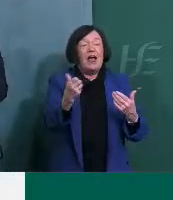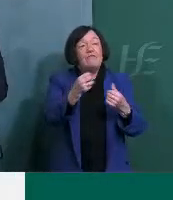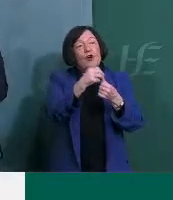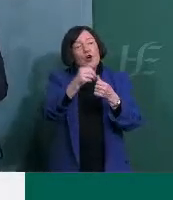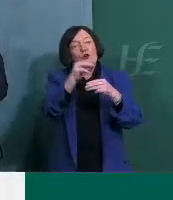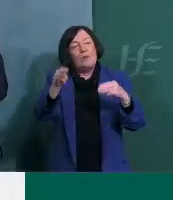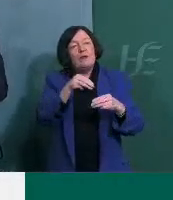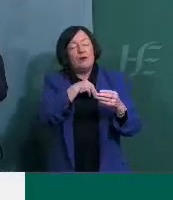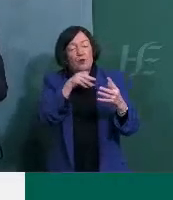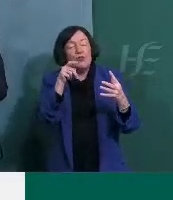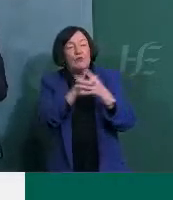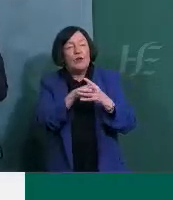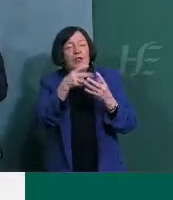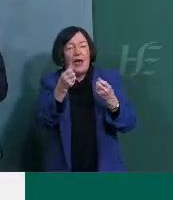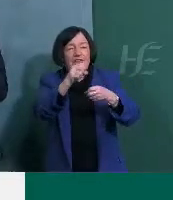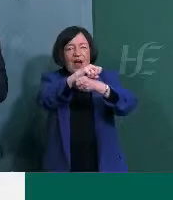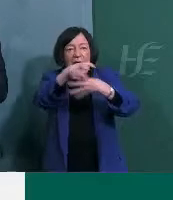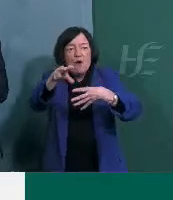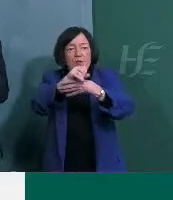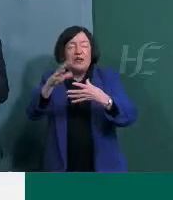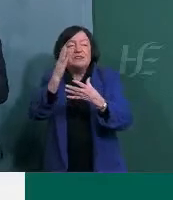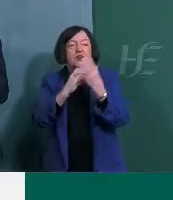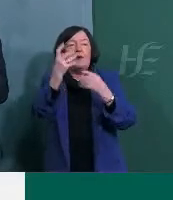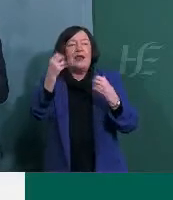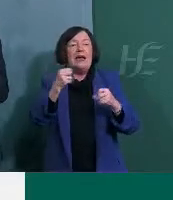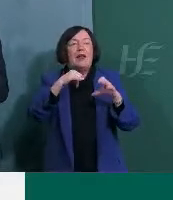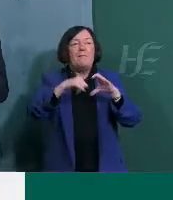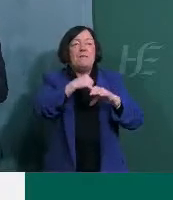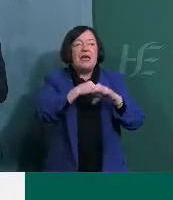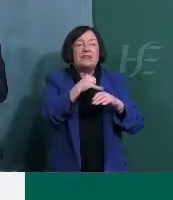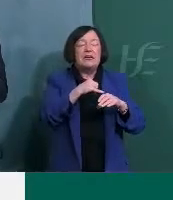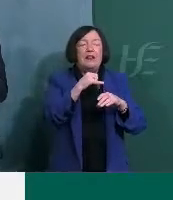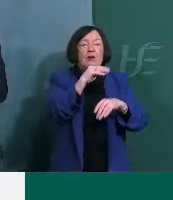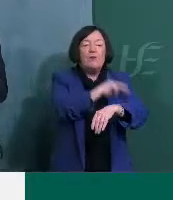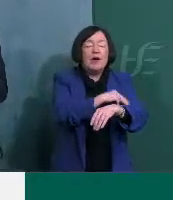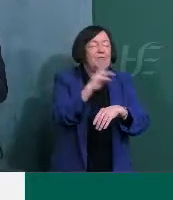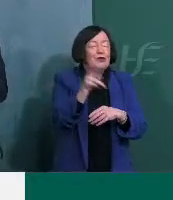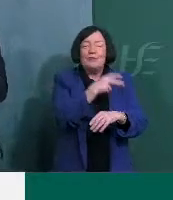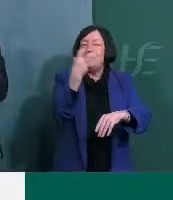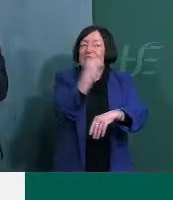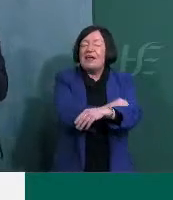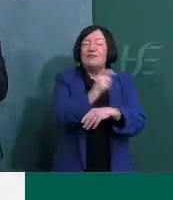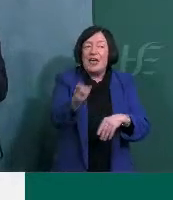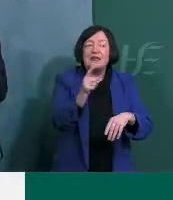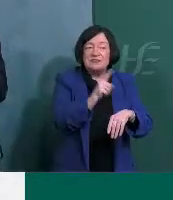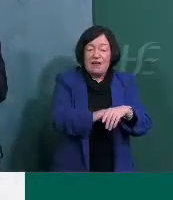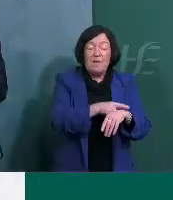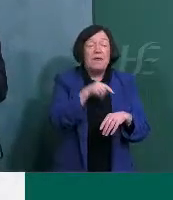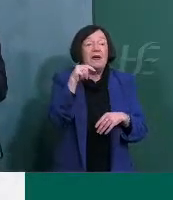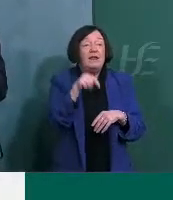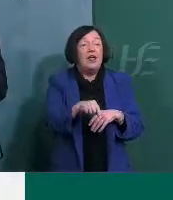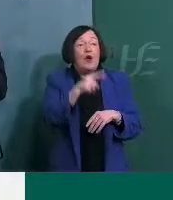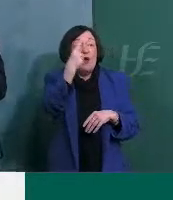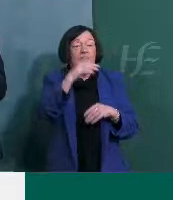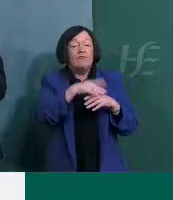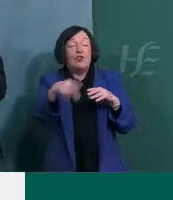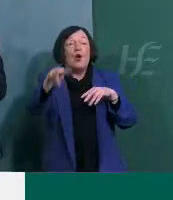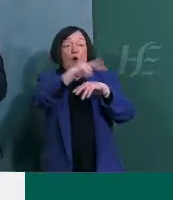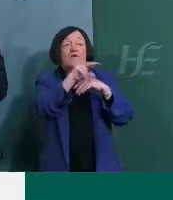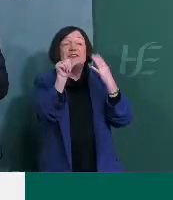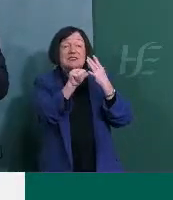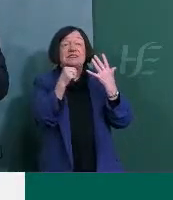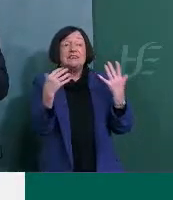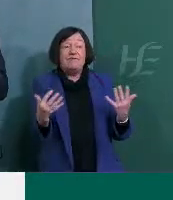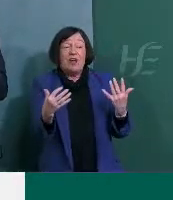other people to go around where there were outbreaks or where someone maybe had a medical issue and couldn't be vaccinated at that point in time. And that was also only for the over